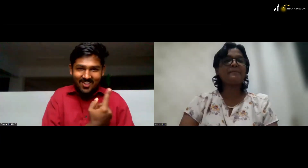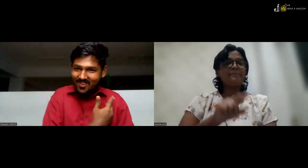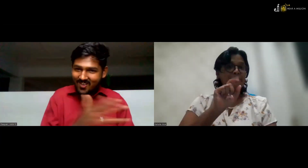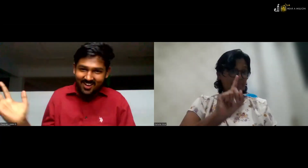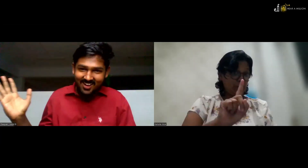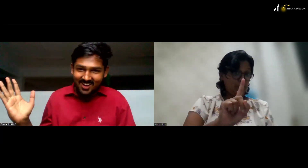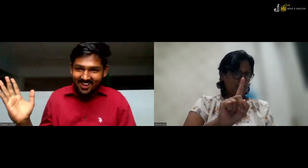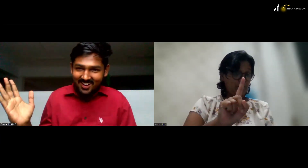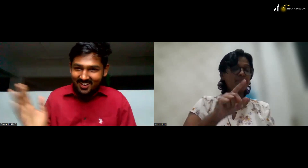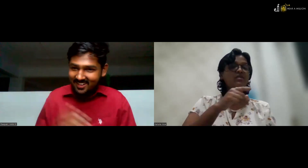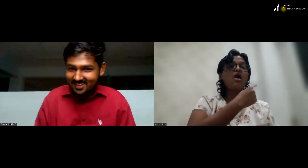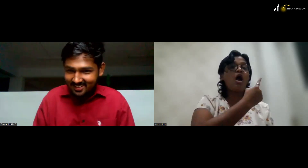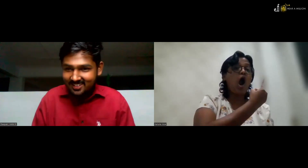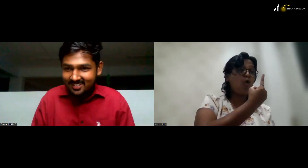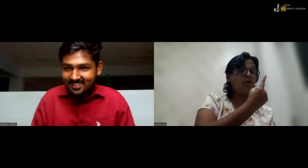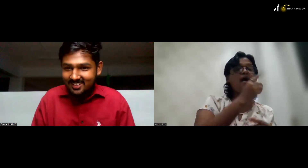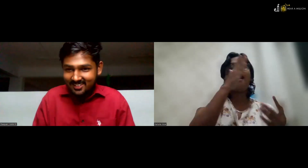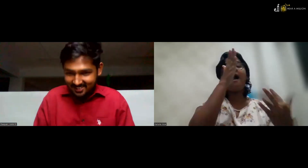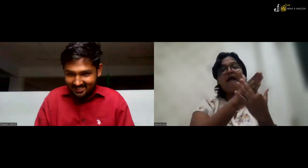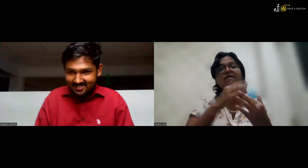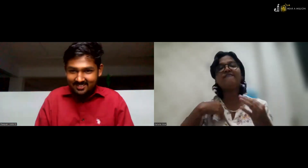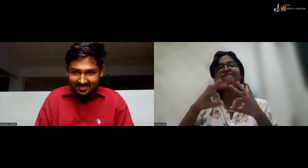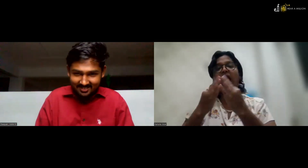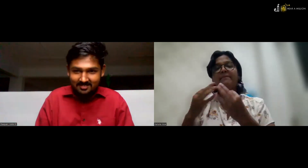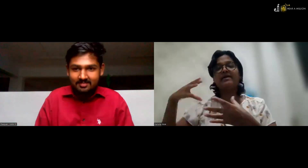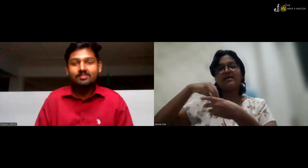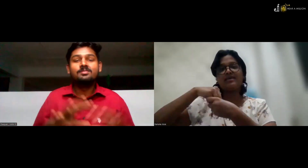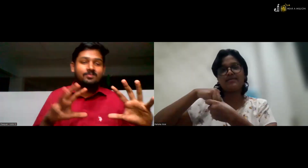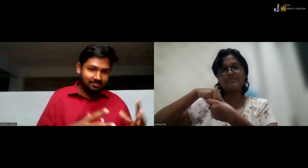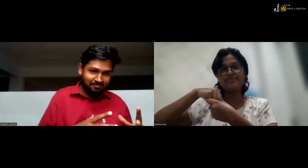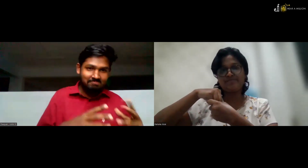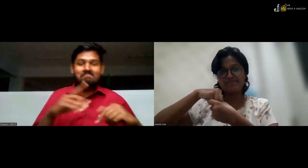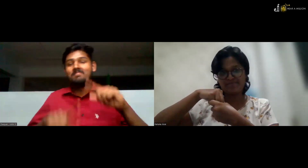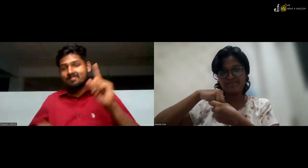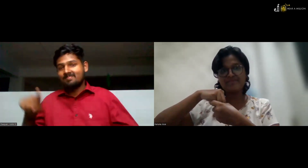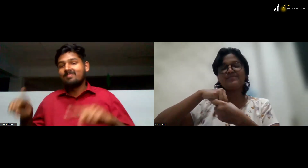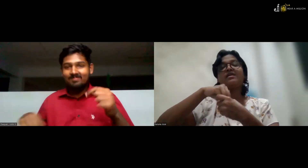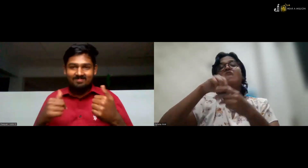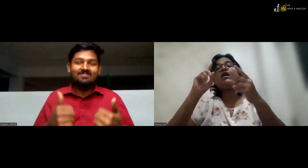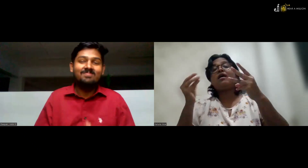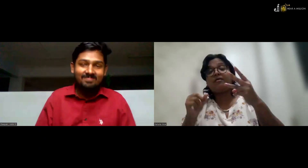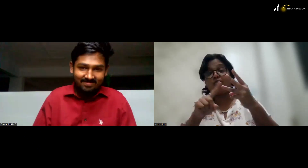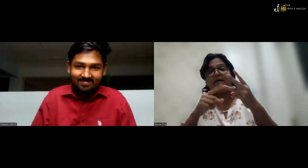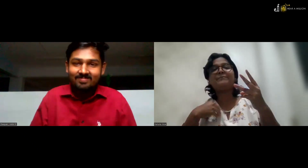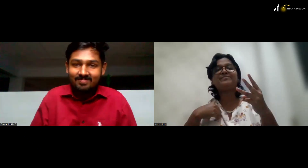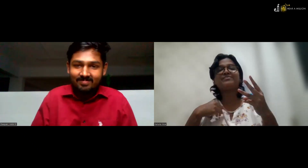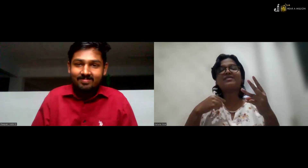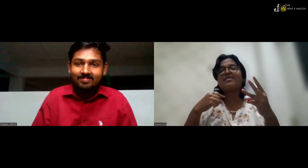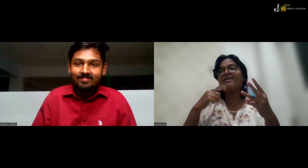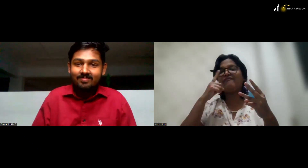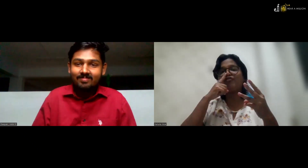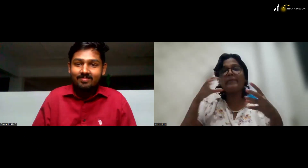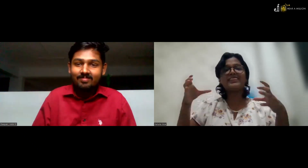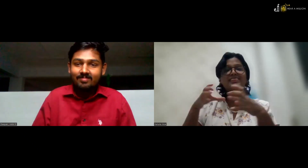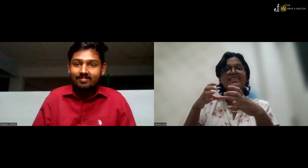Great. So yeah, we could see that you were alone in all the pictures. Yes. So I mean, traveled along with my